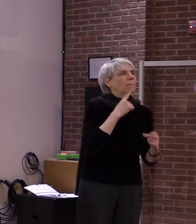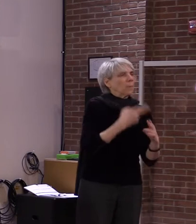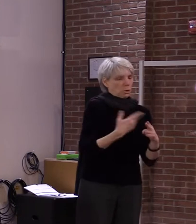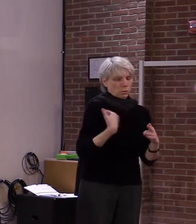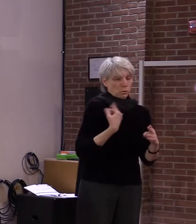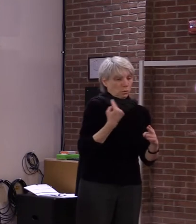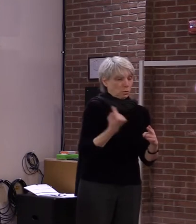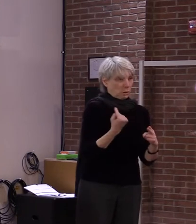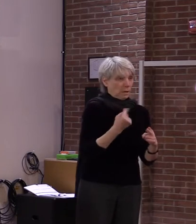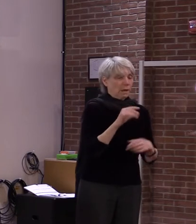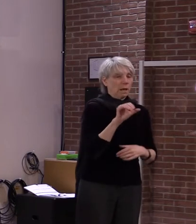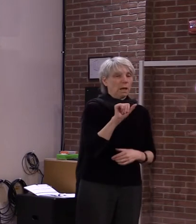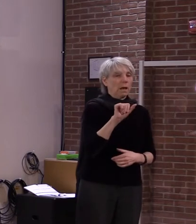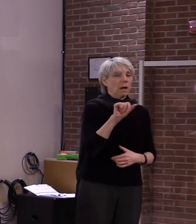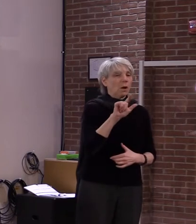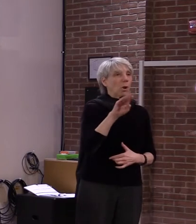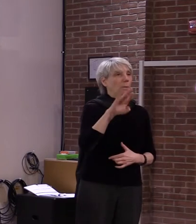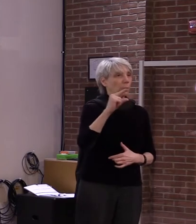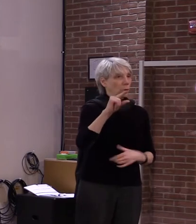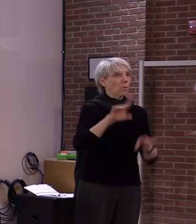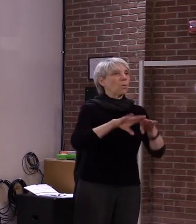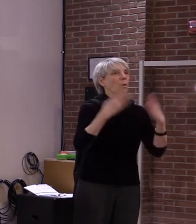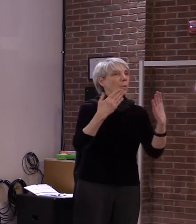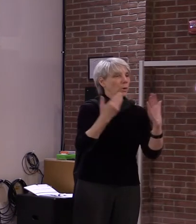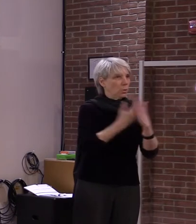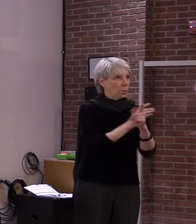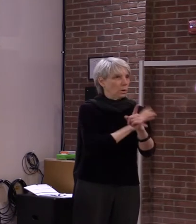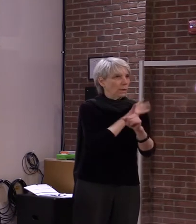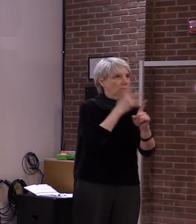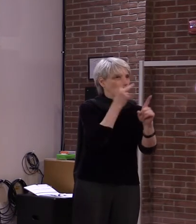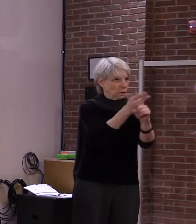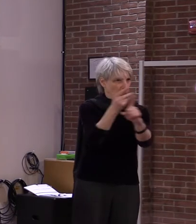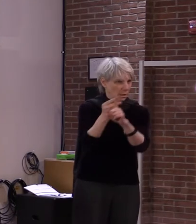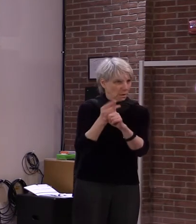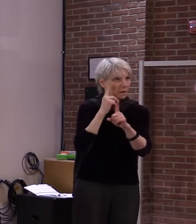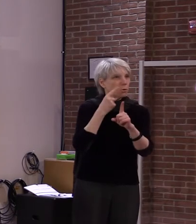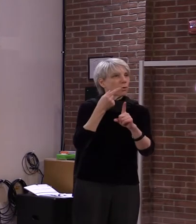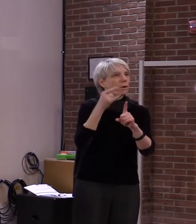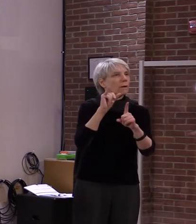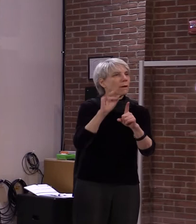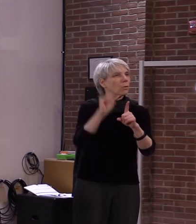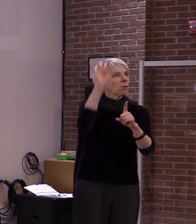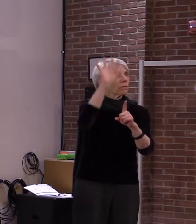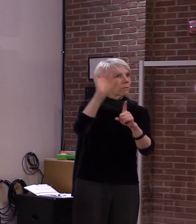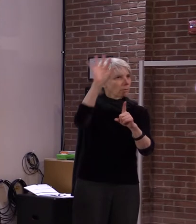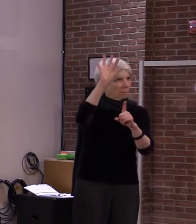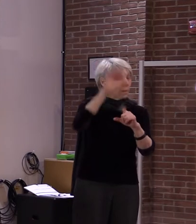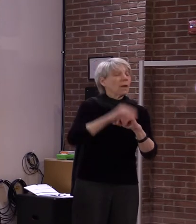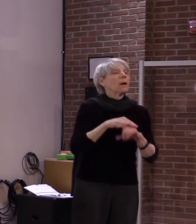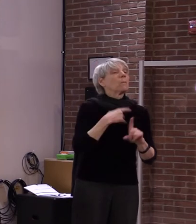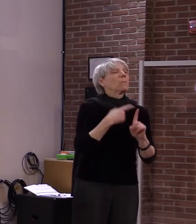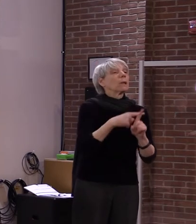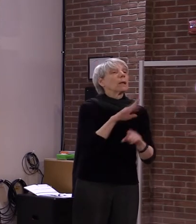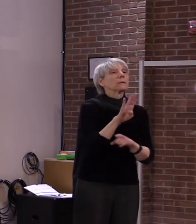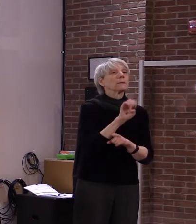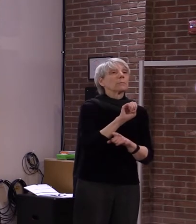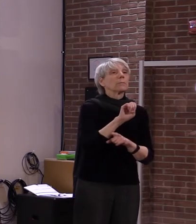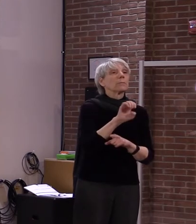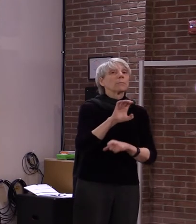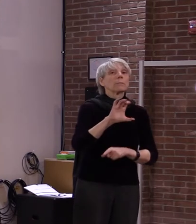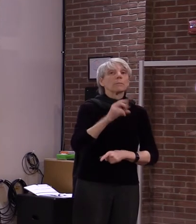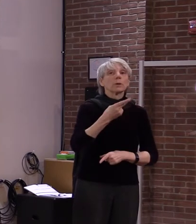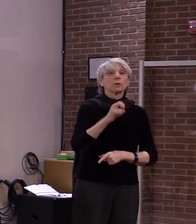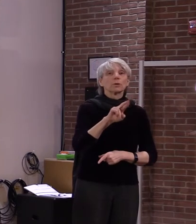in alburgh to serve that area in the upper part of grand isle county and a clinic in beecher falls to